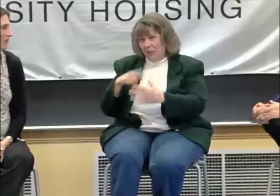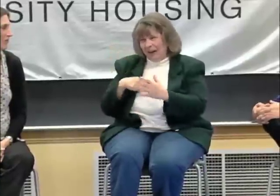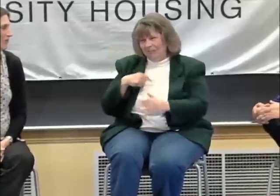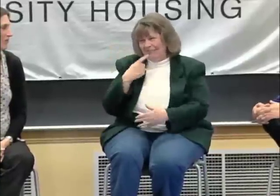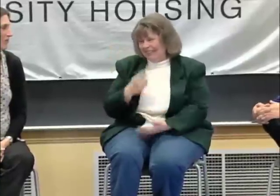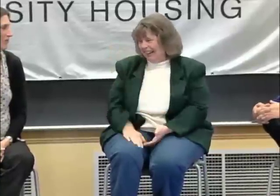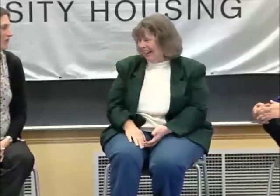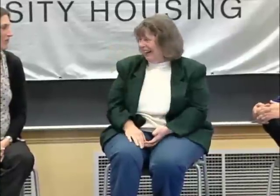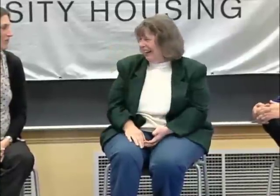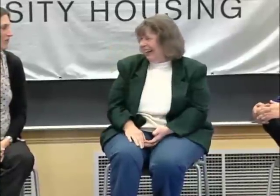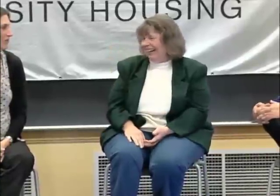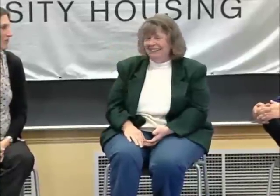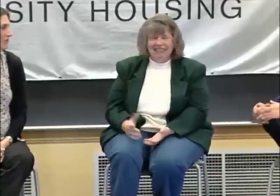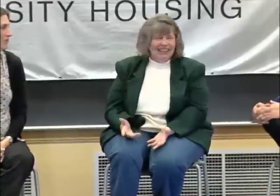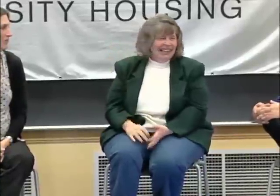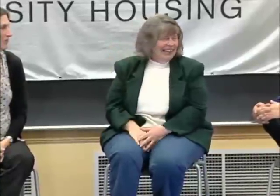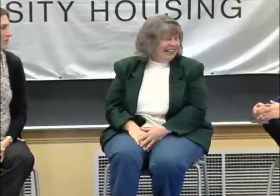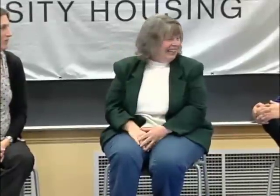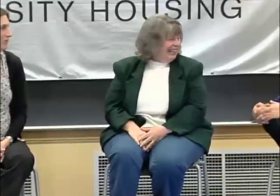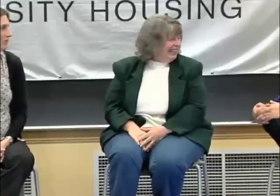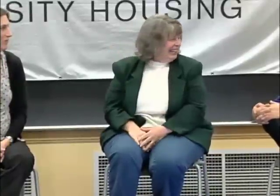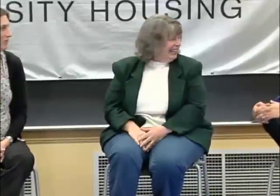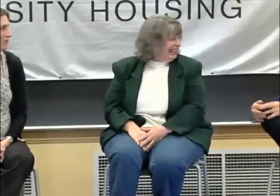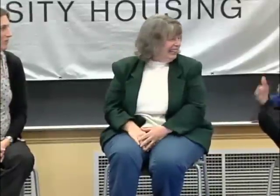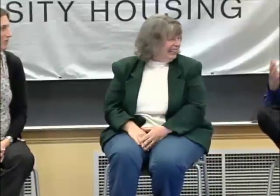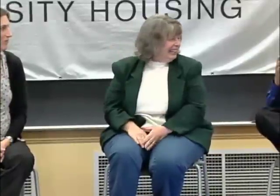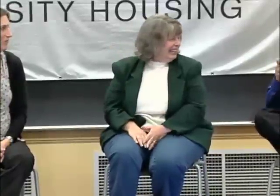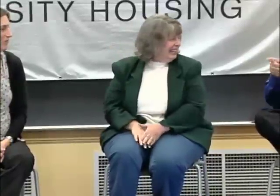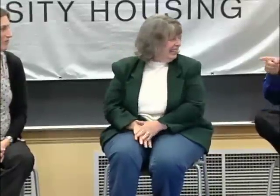someone interpret for me, meaning interpret what I say.